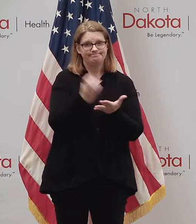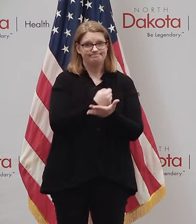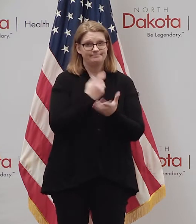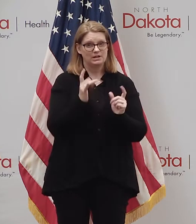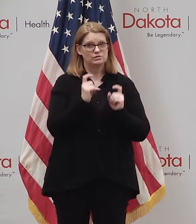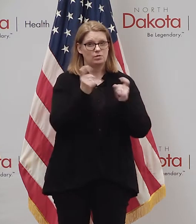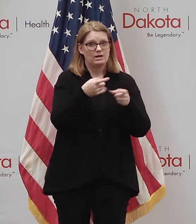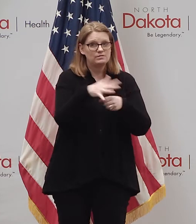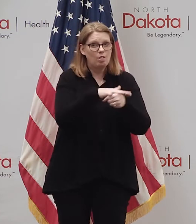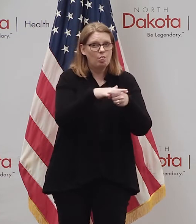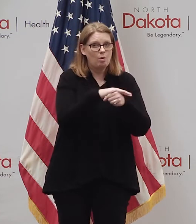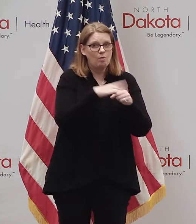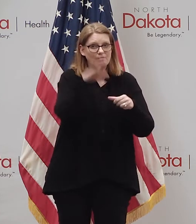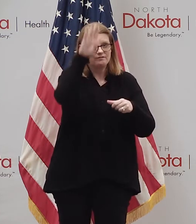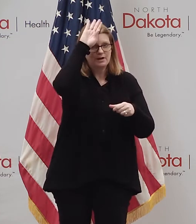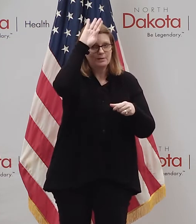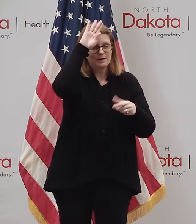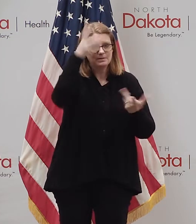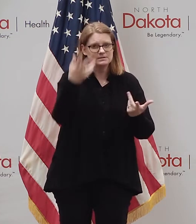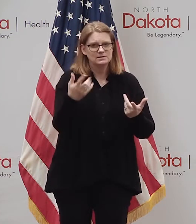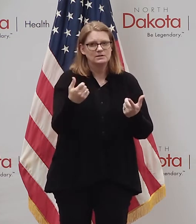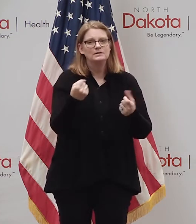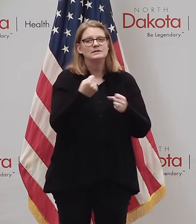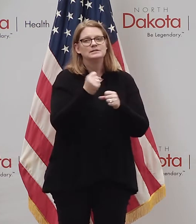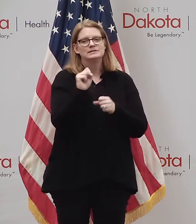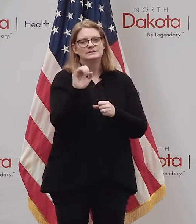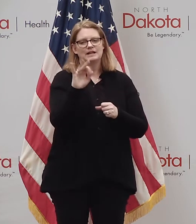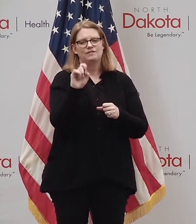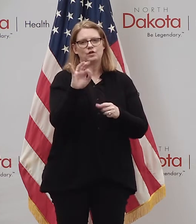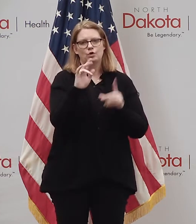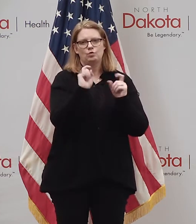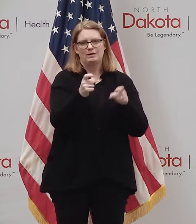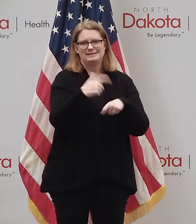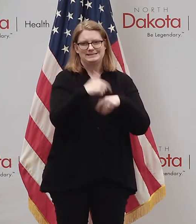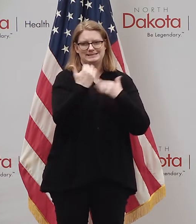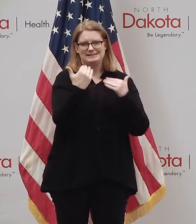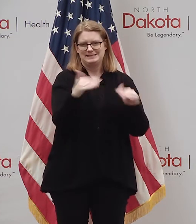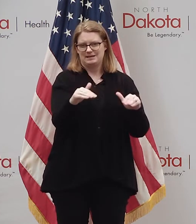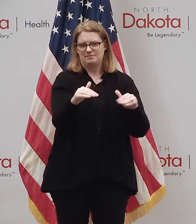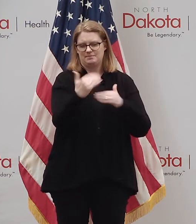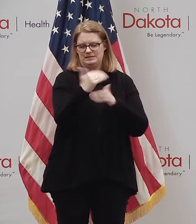grants for local fire departments. Again, SAFER grants deadline tomorrow.